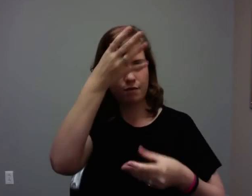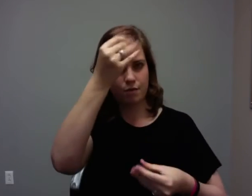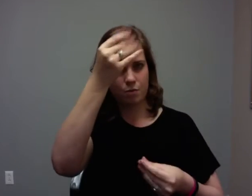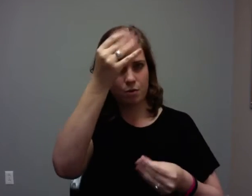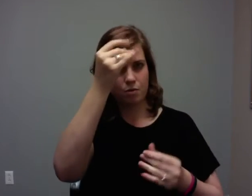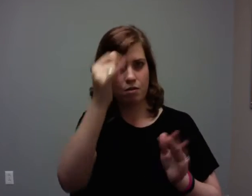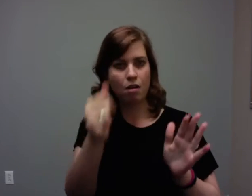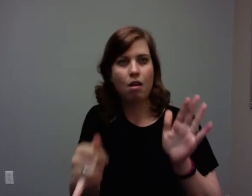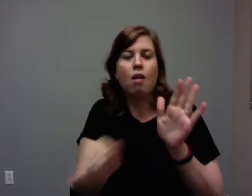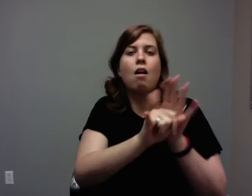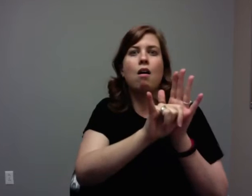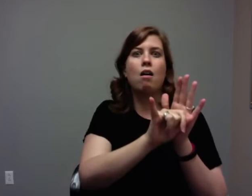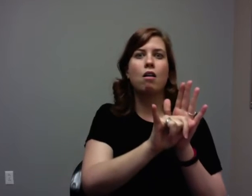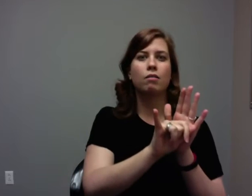identifiable by the information that you put in.